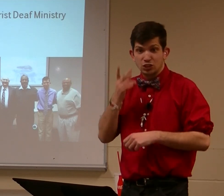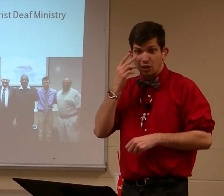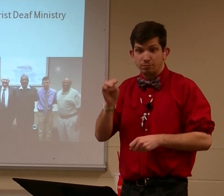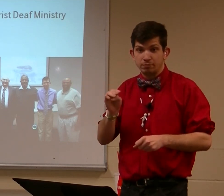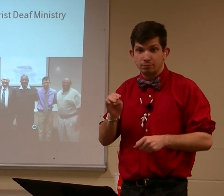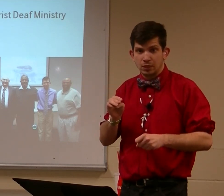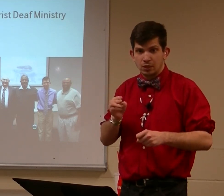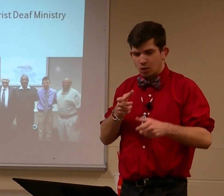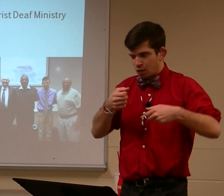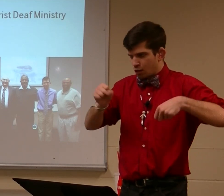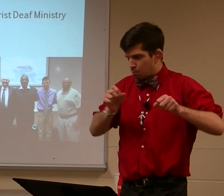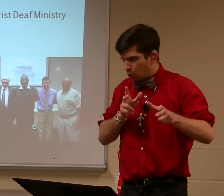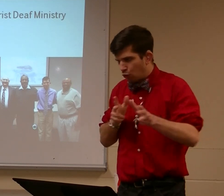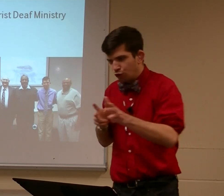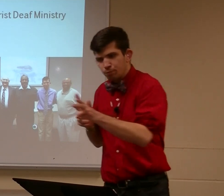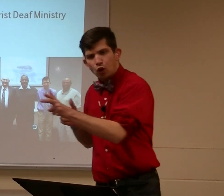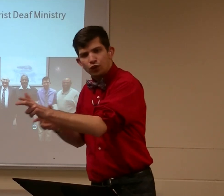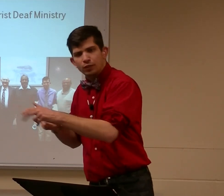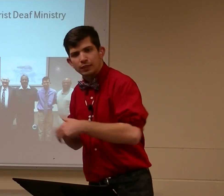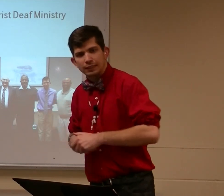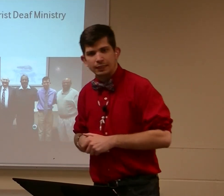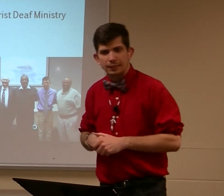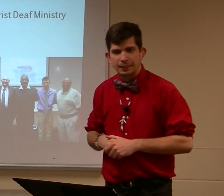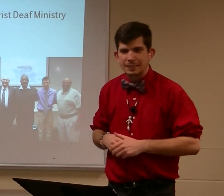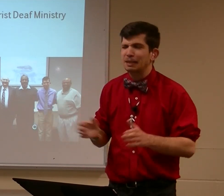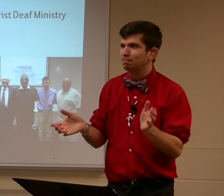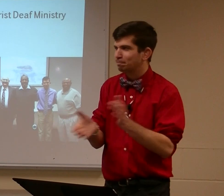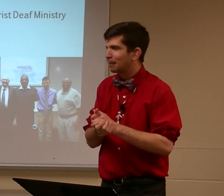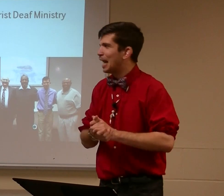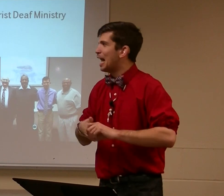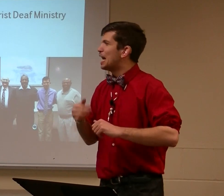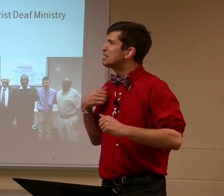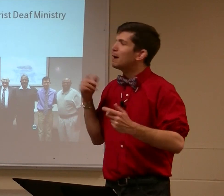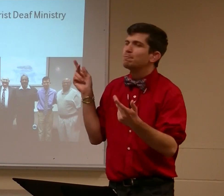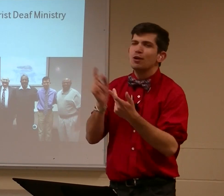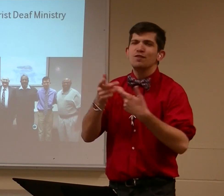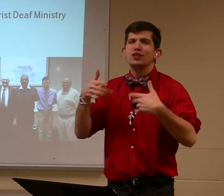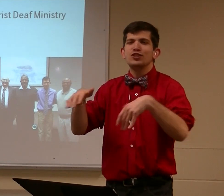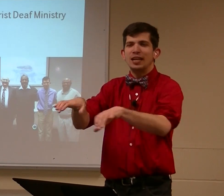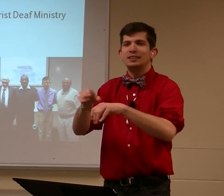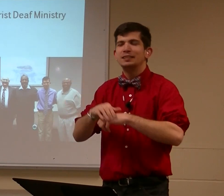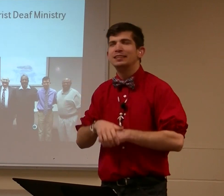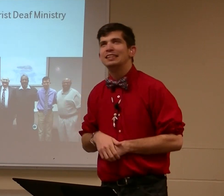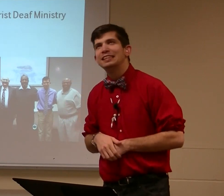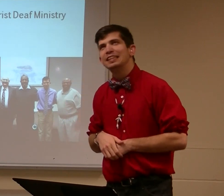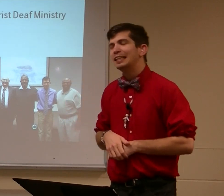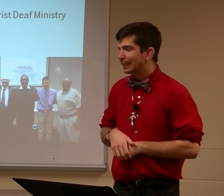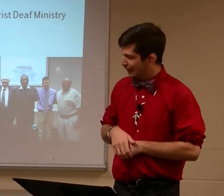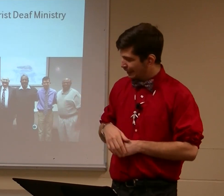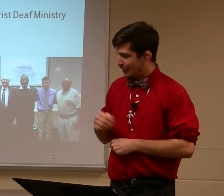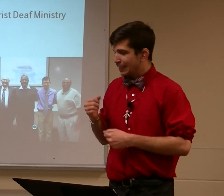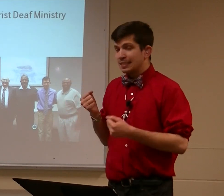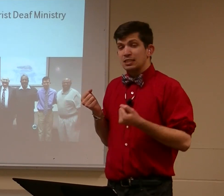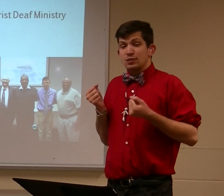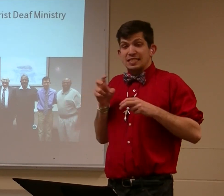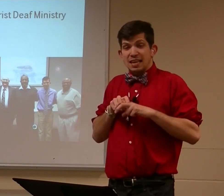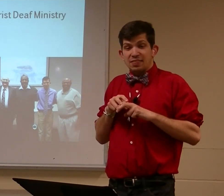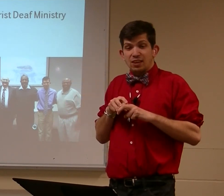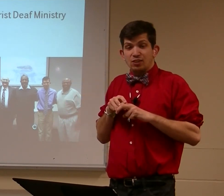him, pulled him over, said, "This is my perfect chance." They stepped there